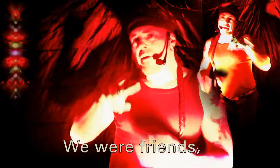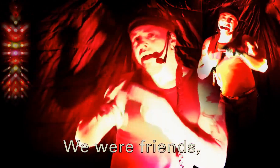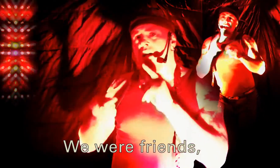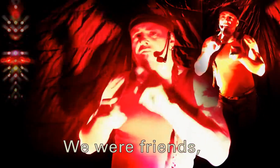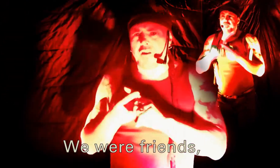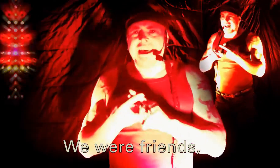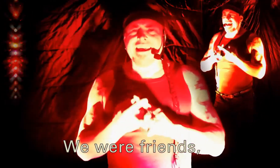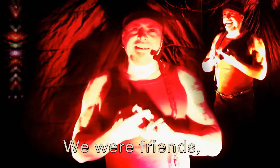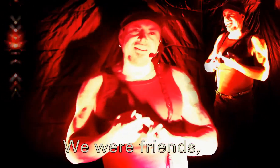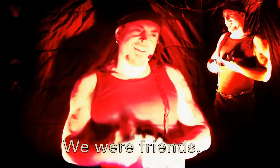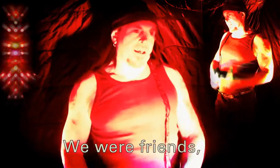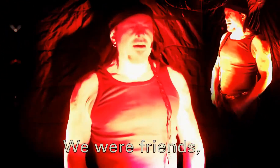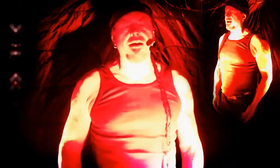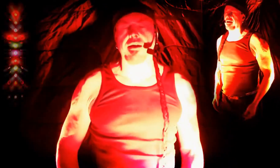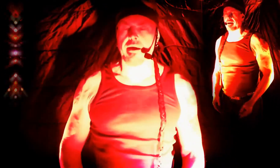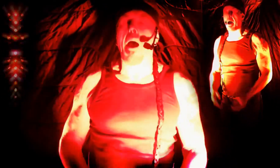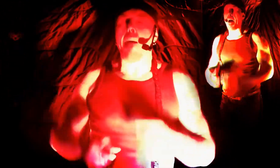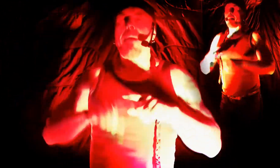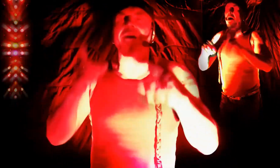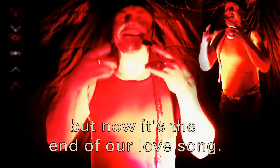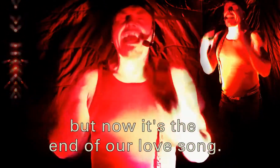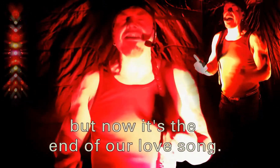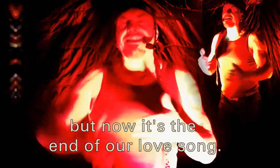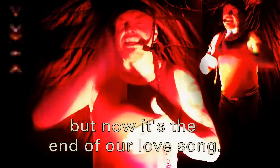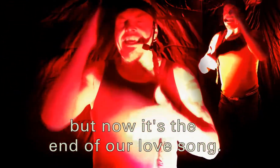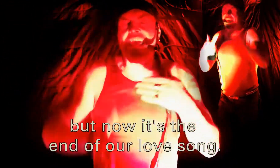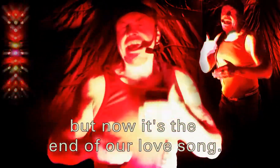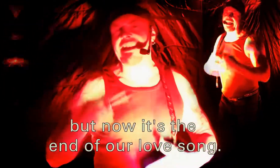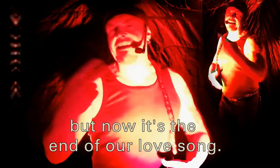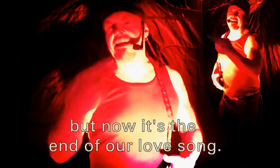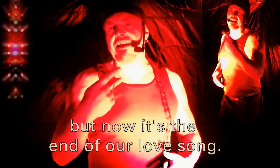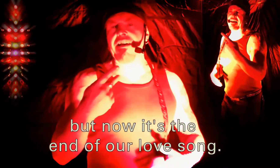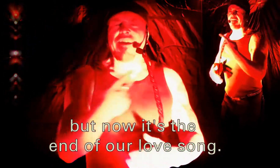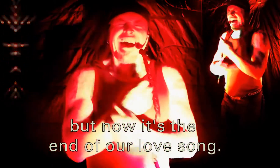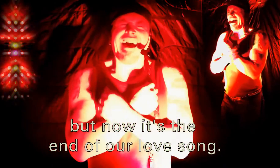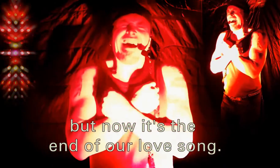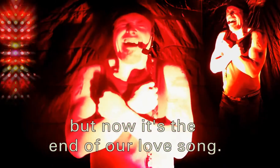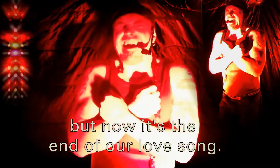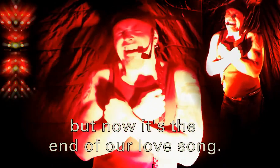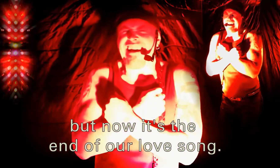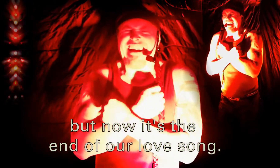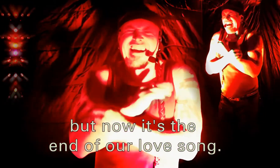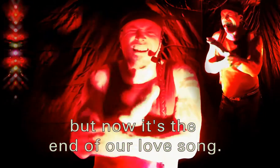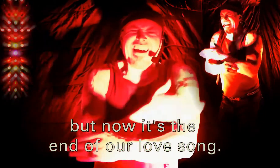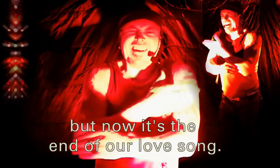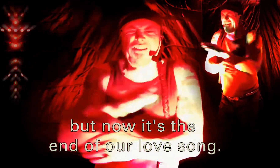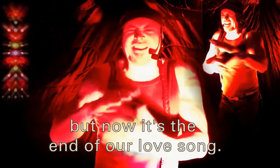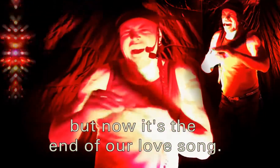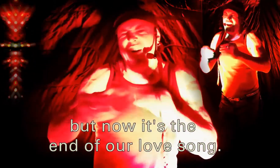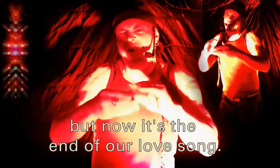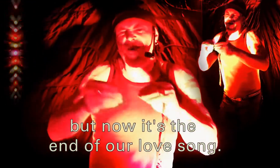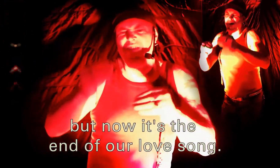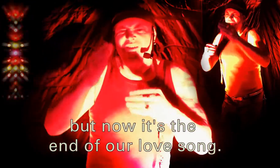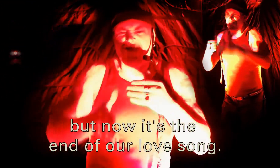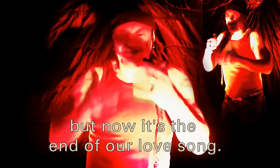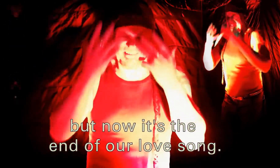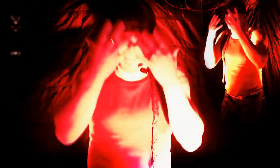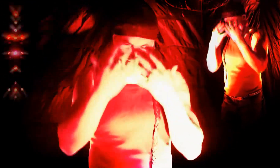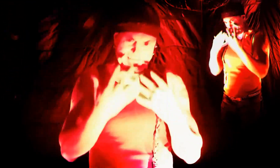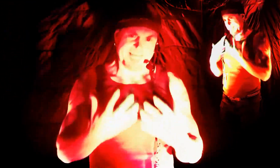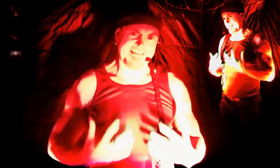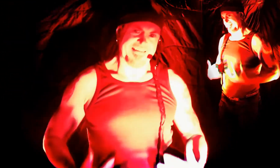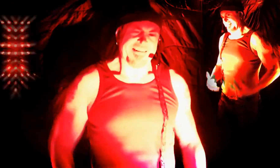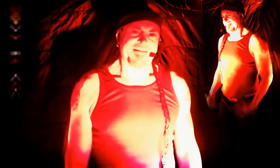along? We were friends, but now's the end of our song.